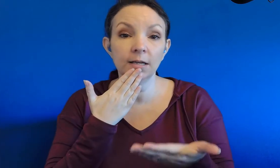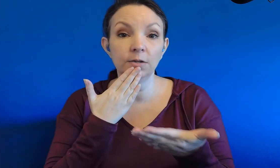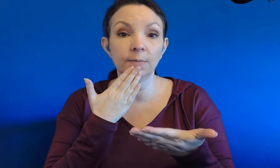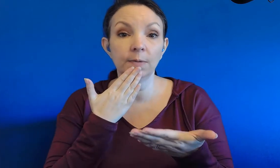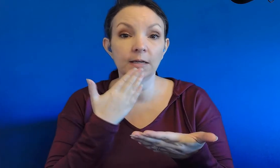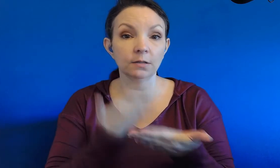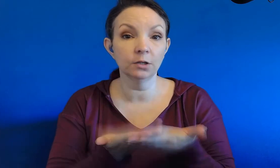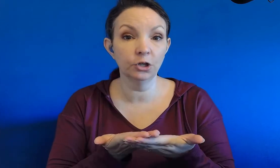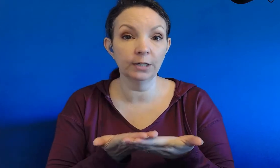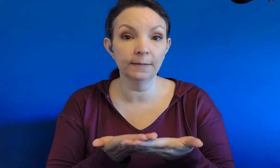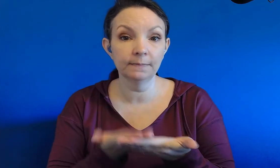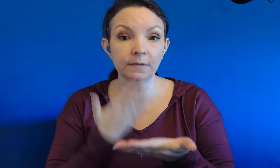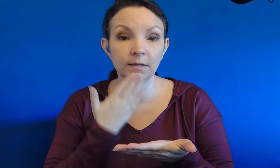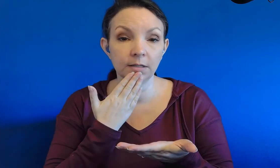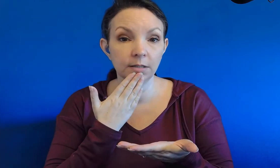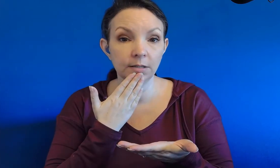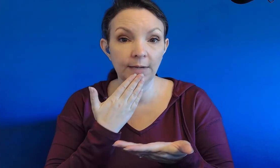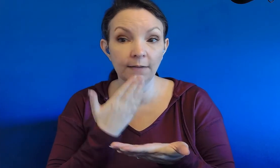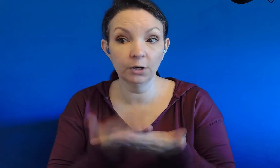both hands. Good. So we're having good.